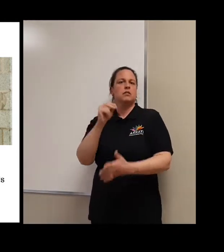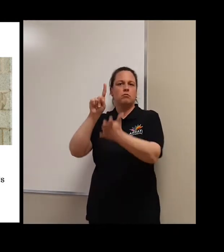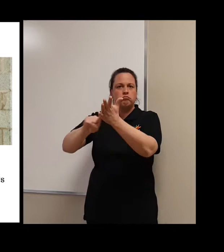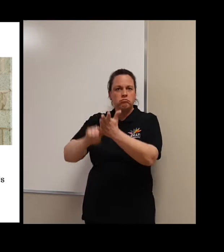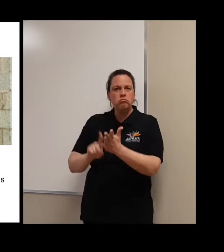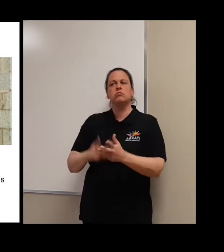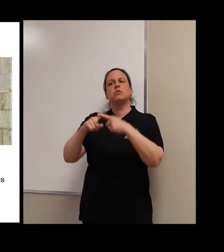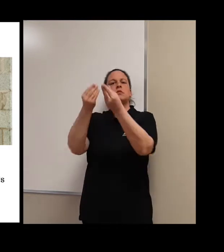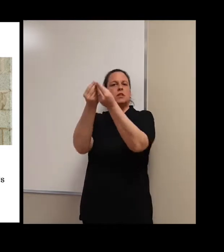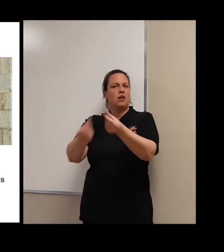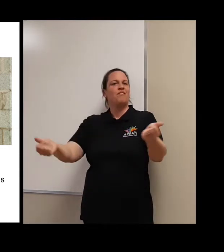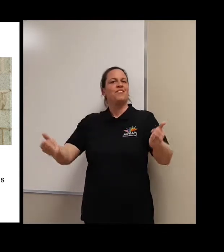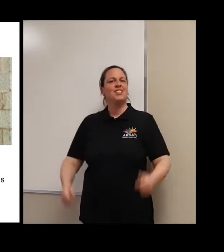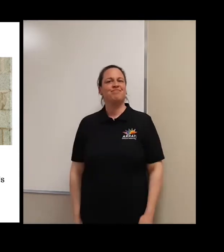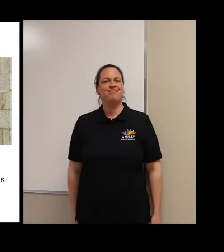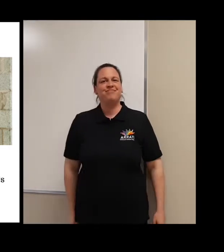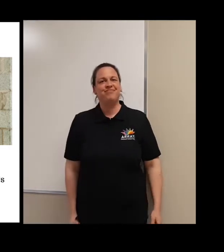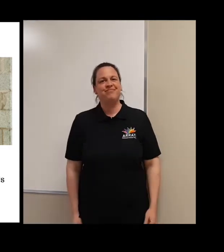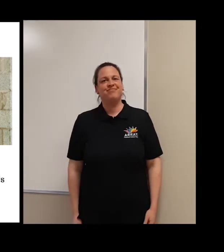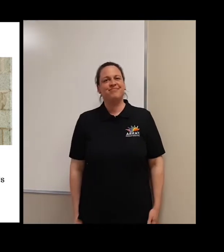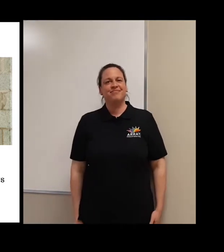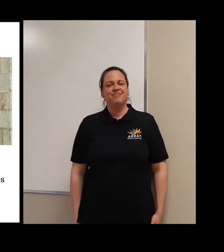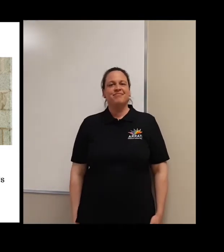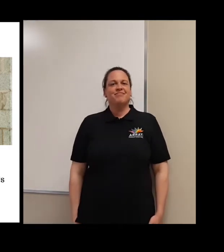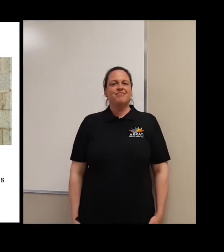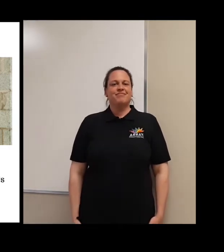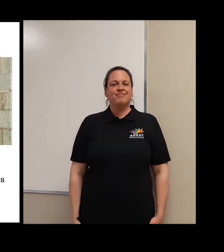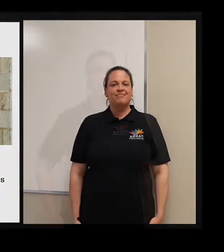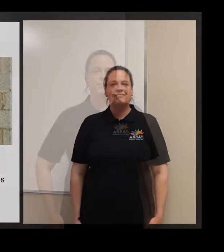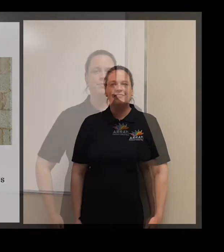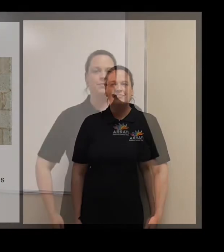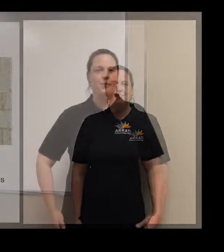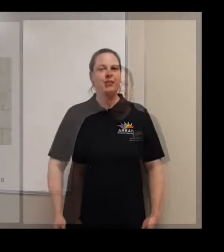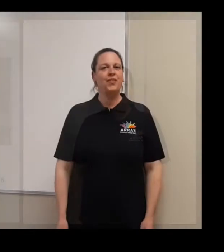sure that everyone is safe at work.